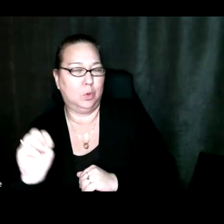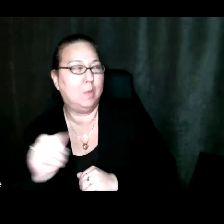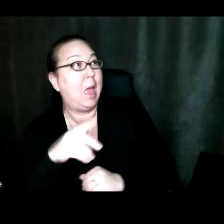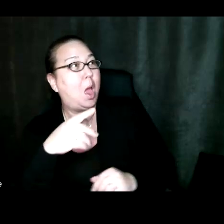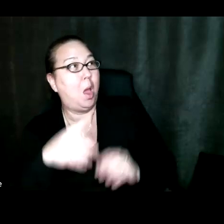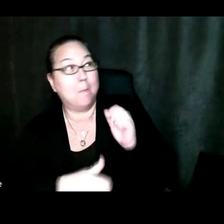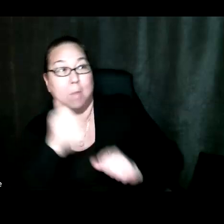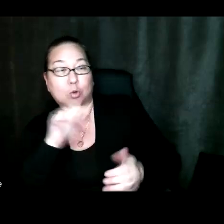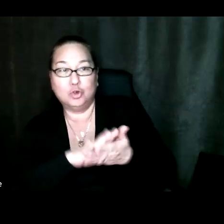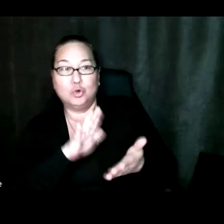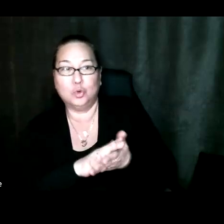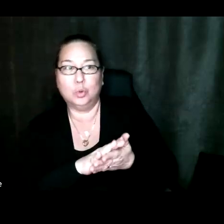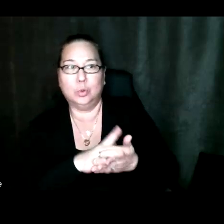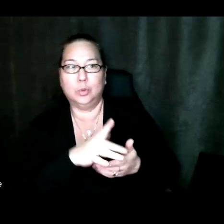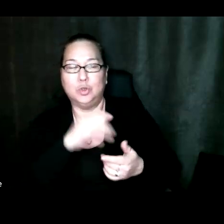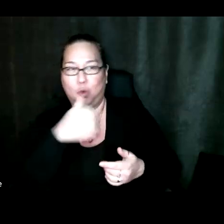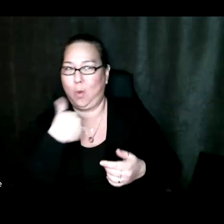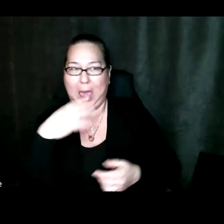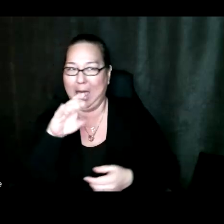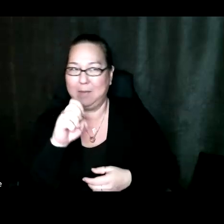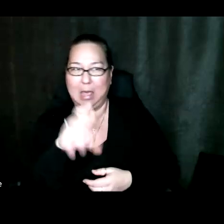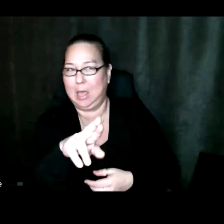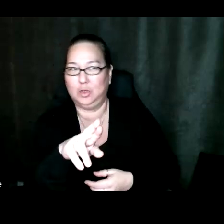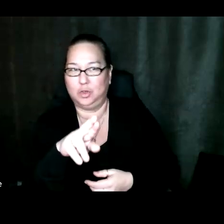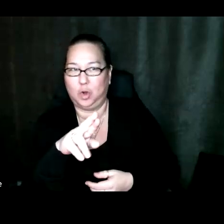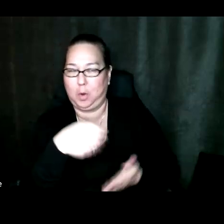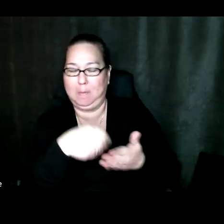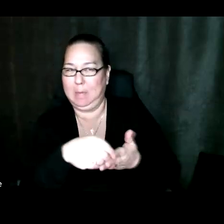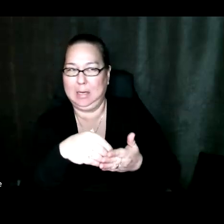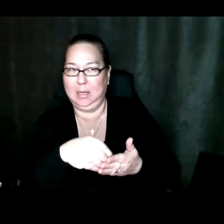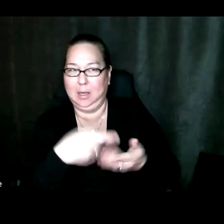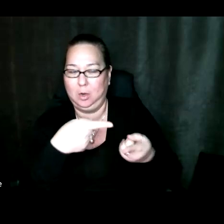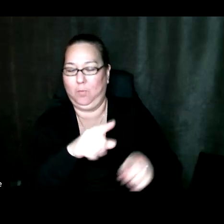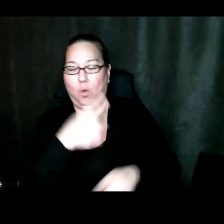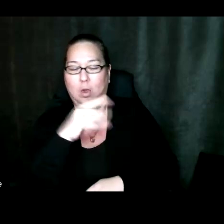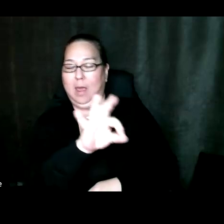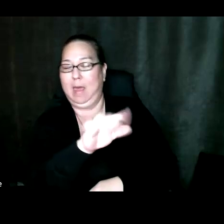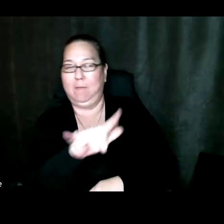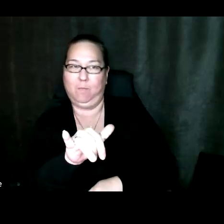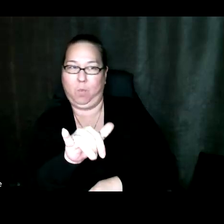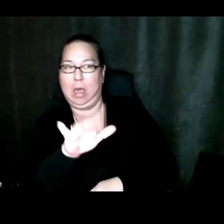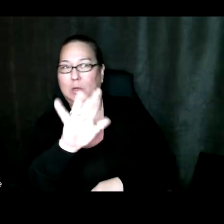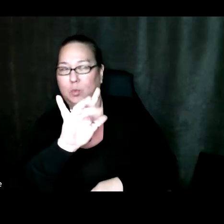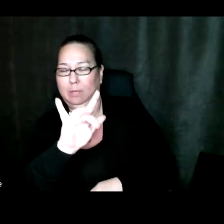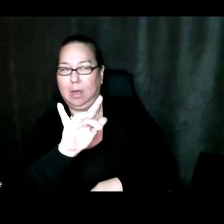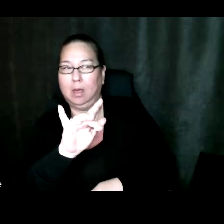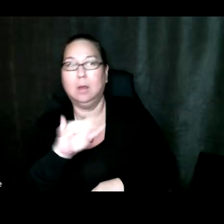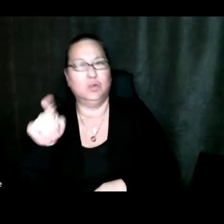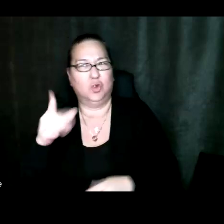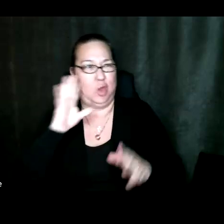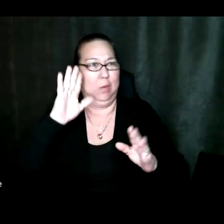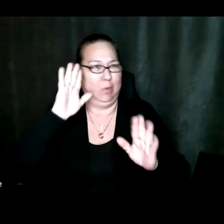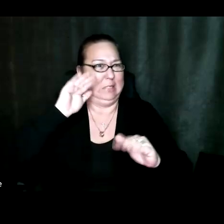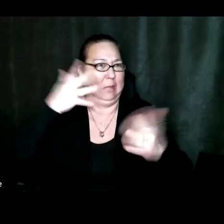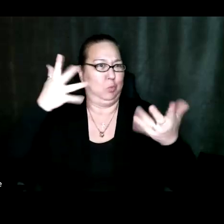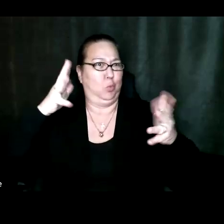FY25. So they actually mostly did that work through last year's budget season. So actually, we're